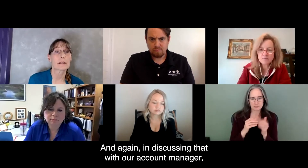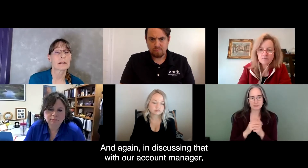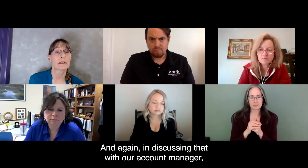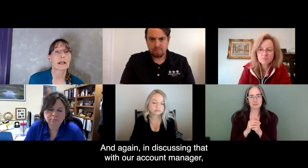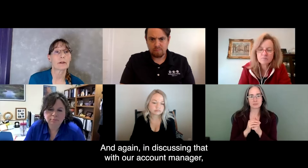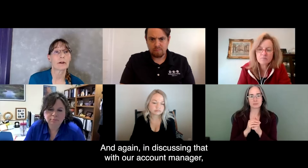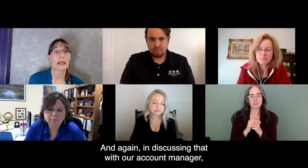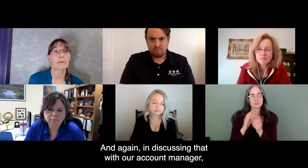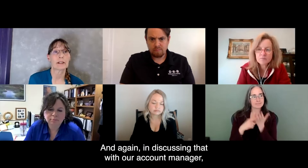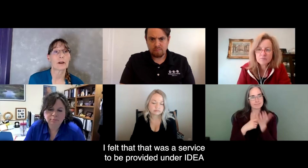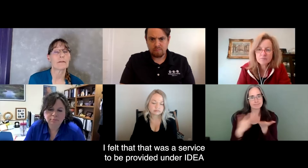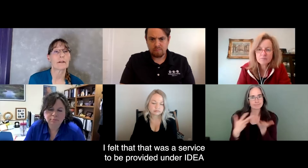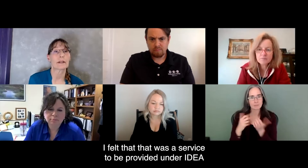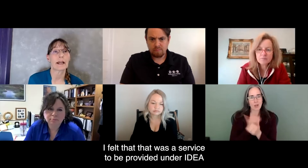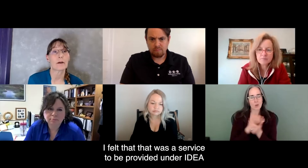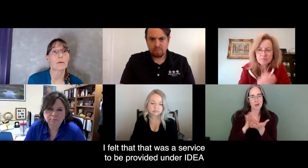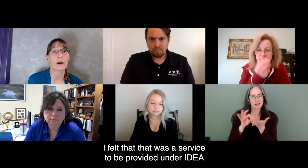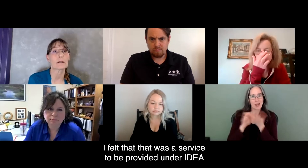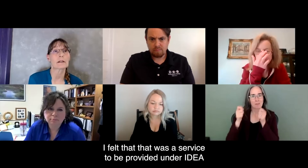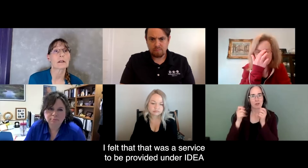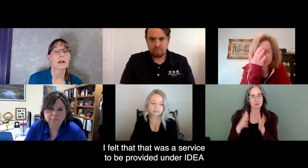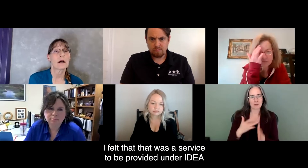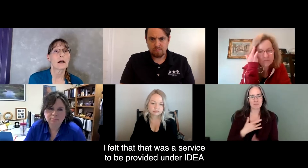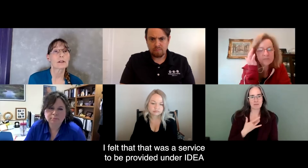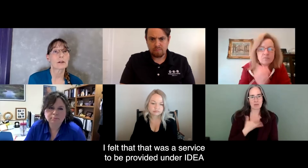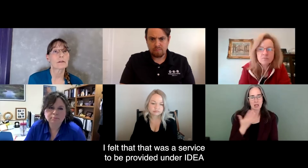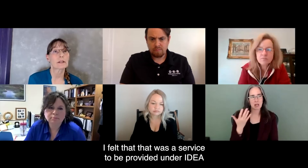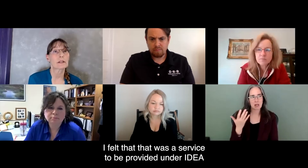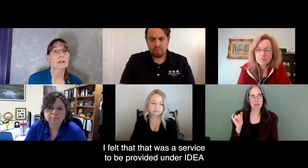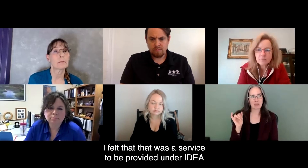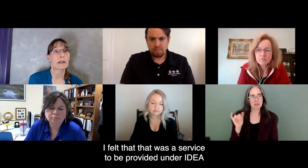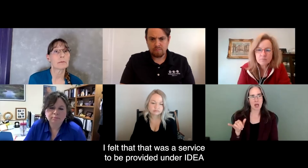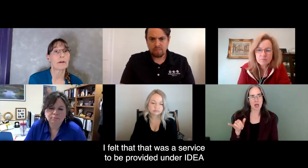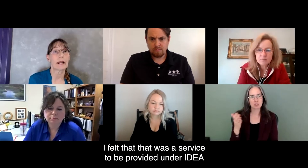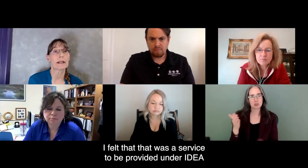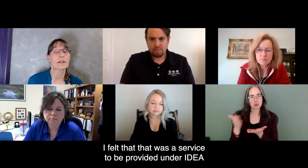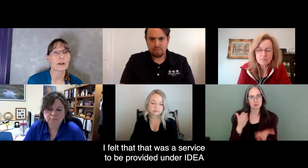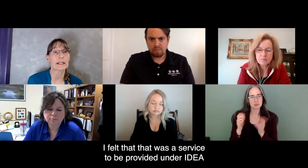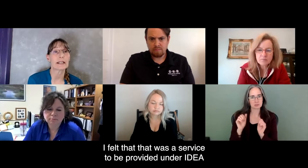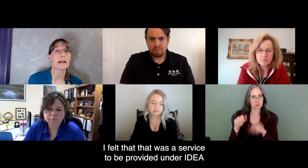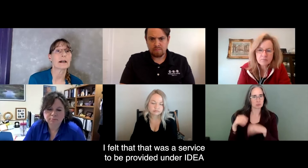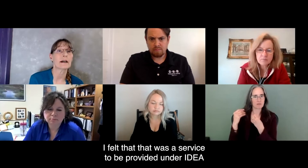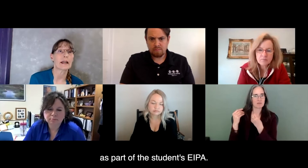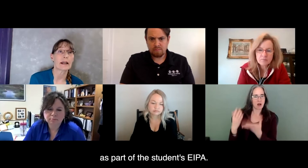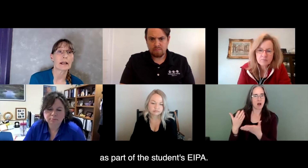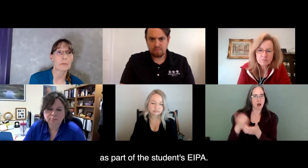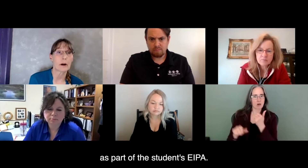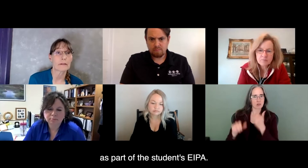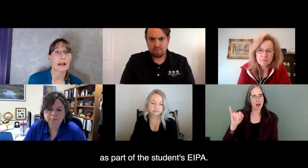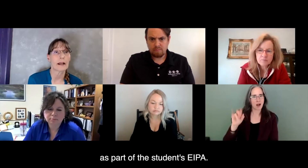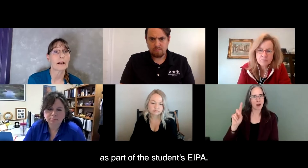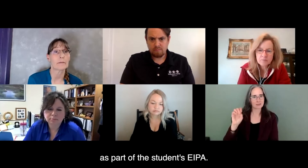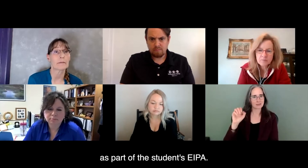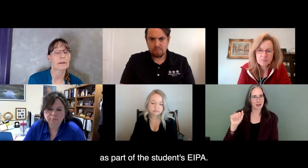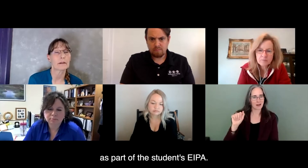in discussing that with our account manager, I felt that that was a service to be provided under IDEA as part